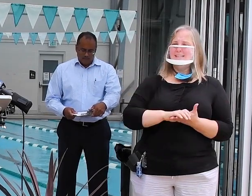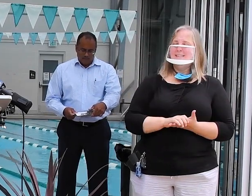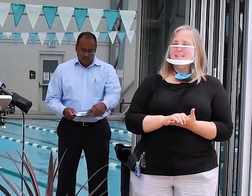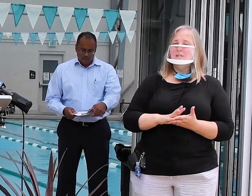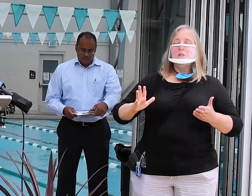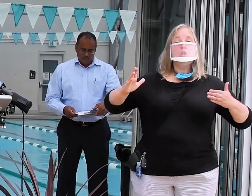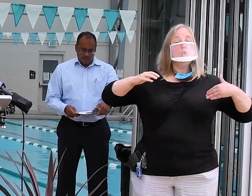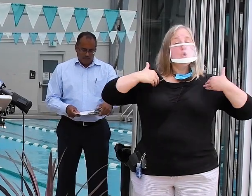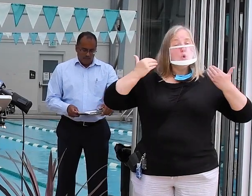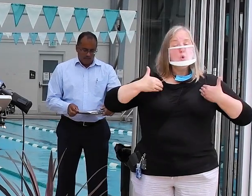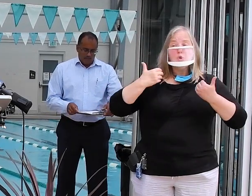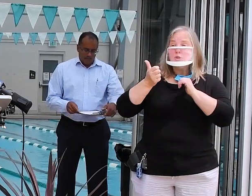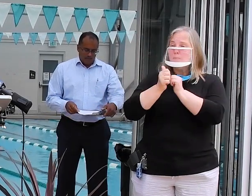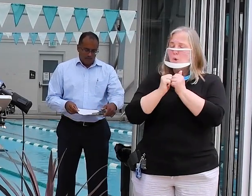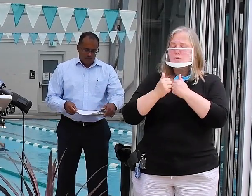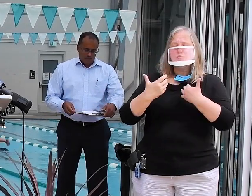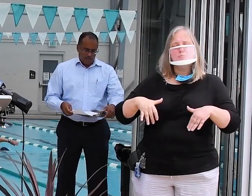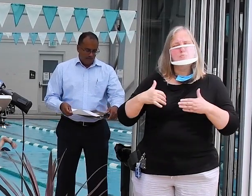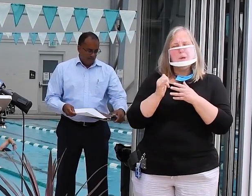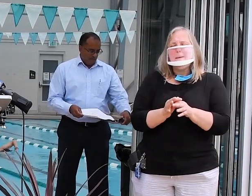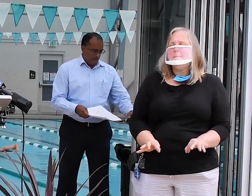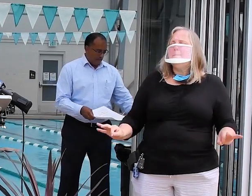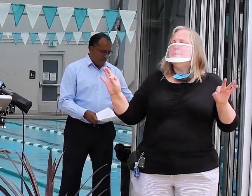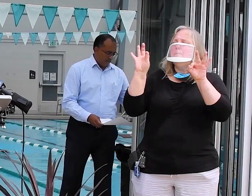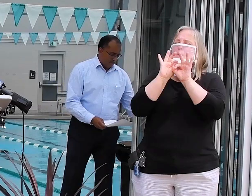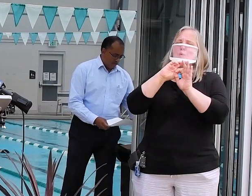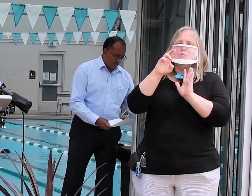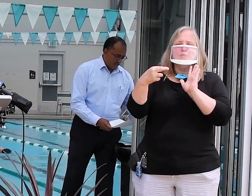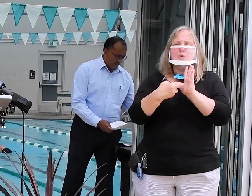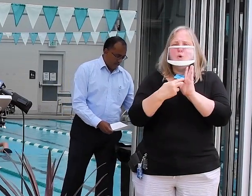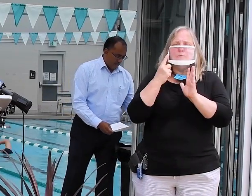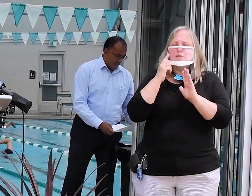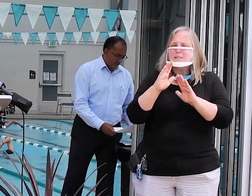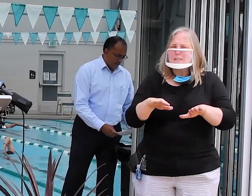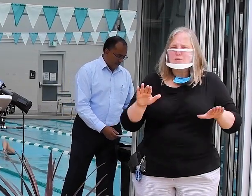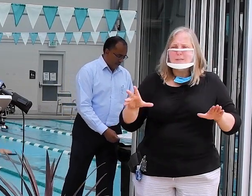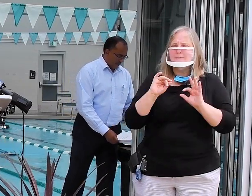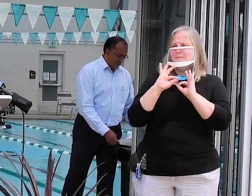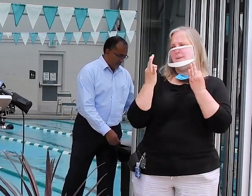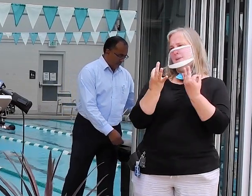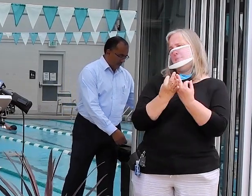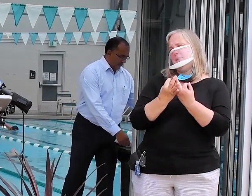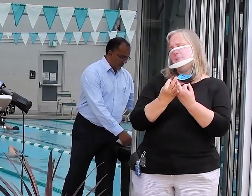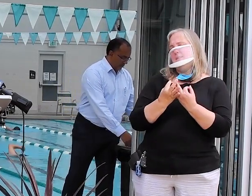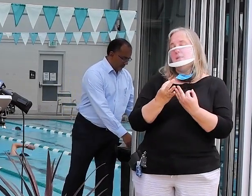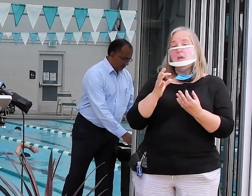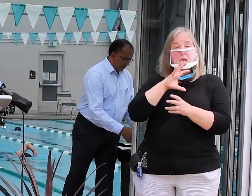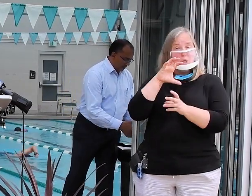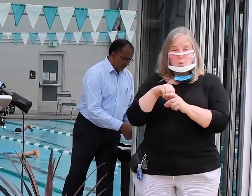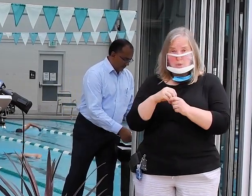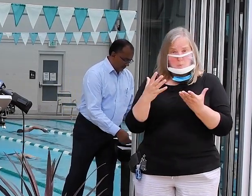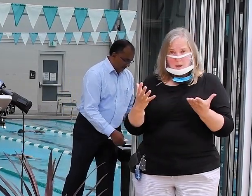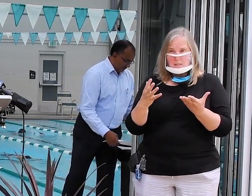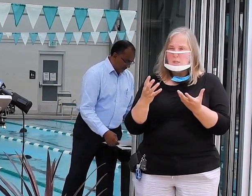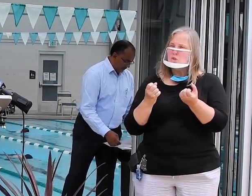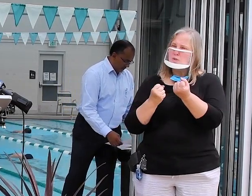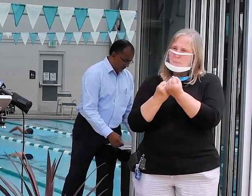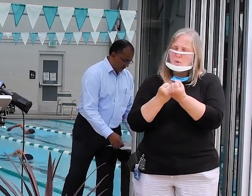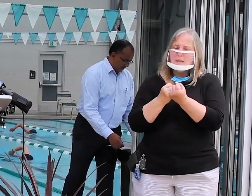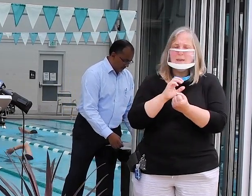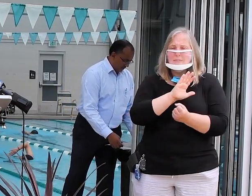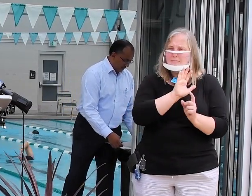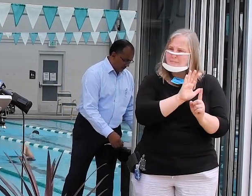Youth sports play such an important role in the lives of our children and our families, including supporting their